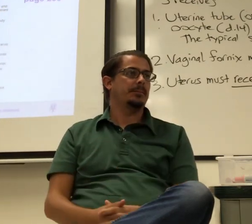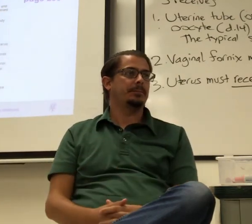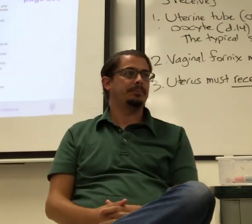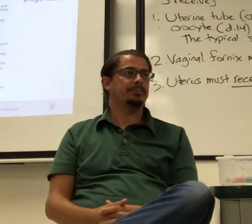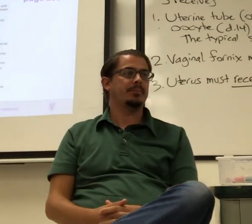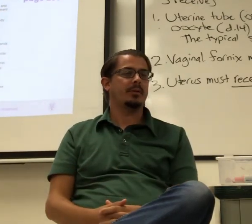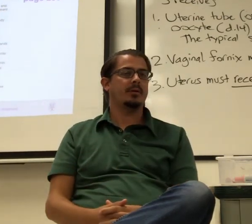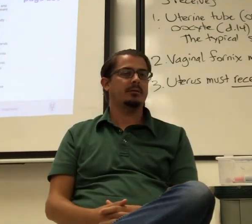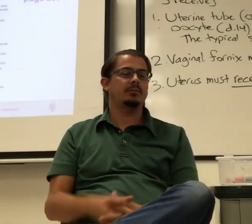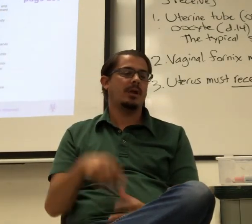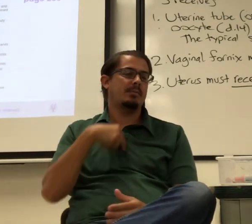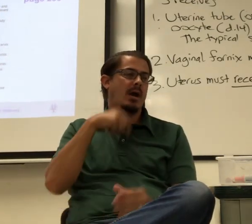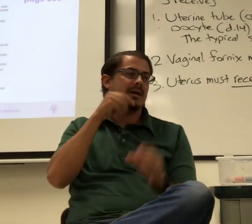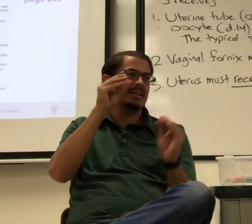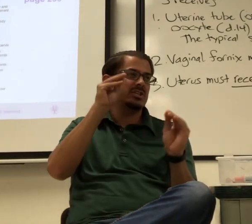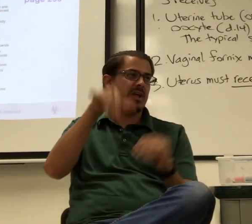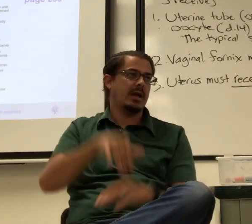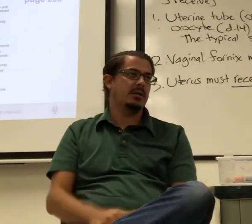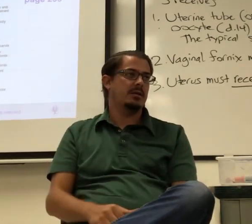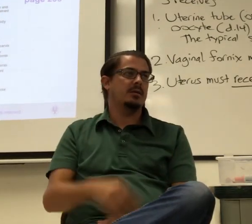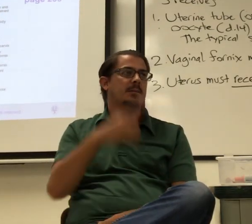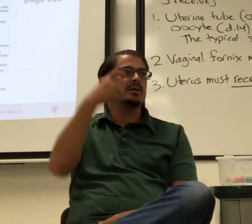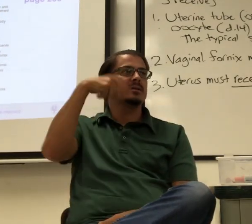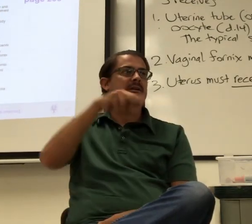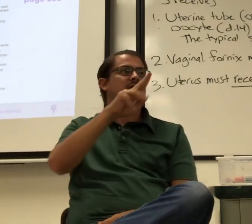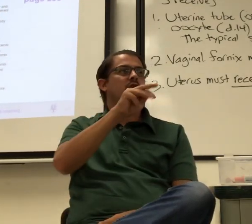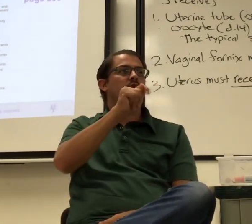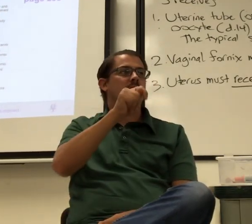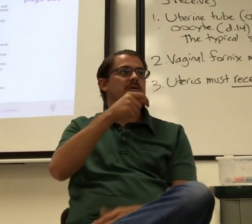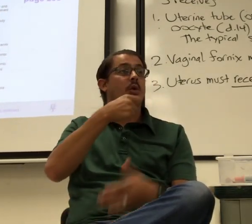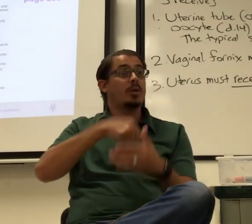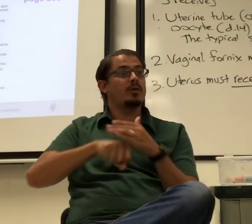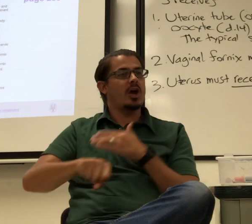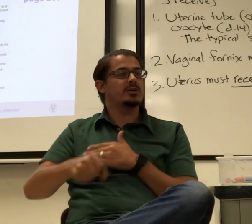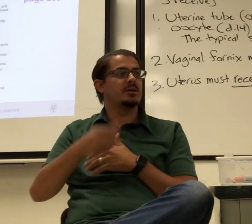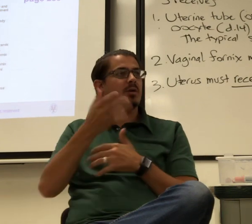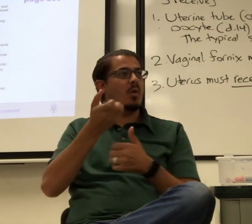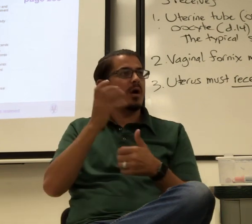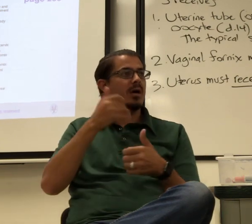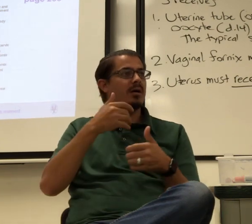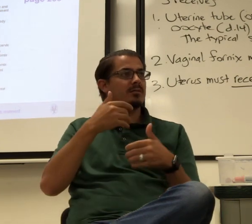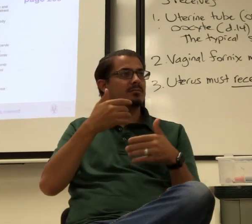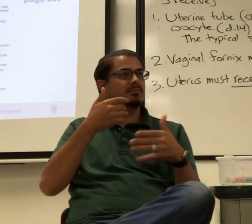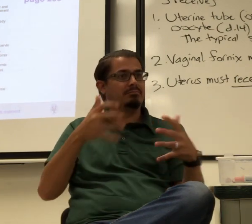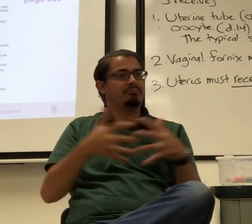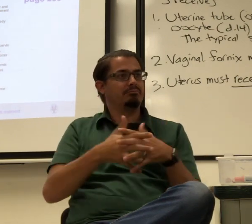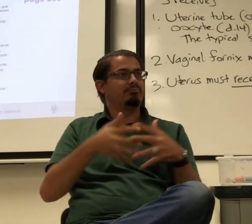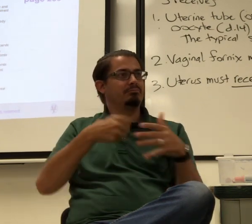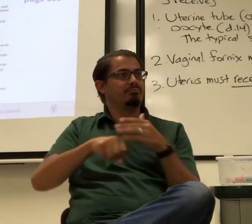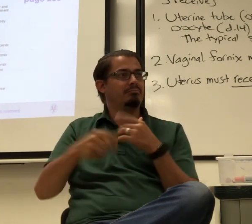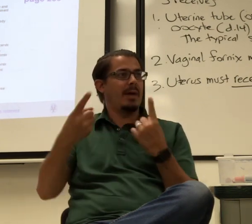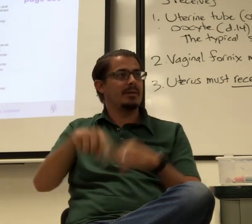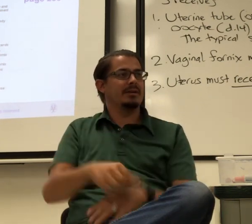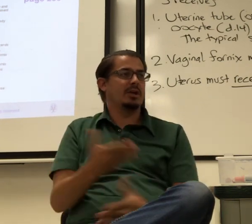repro, you can. But I'm not going to teach that because this unit is reproduction. So we want those things to occur.